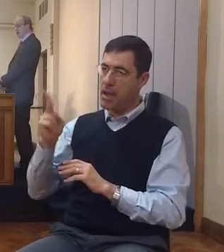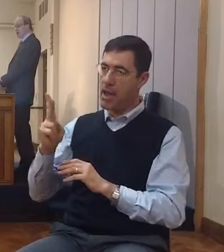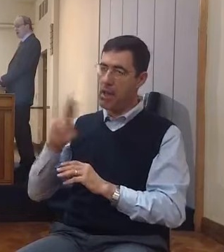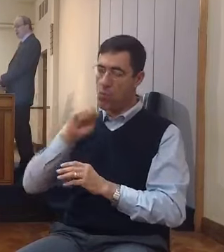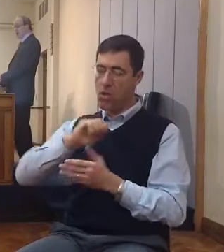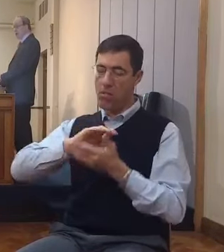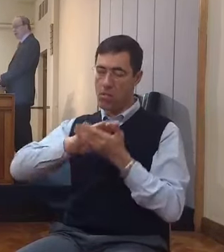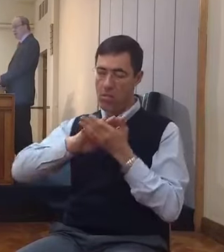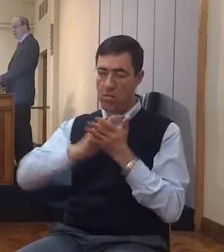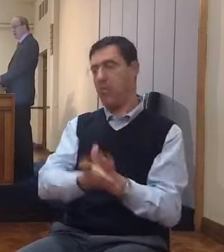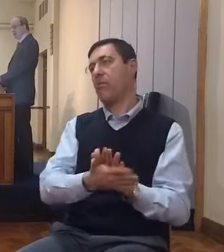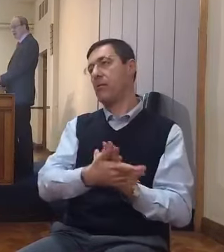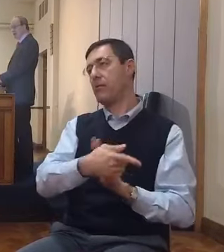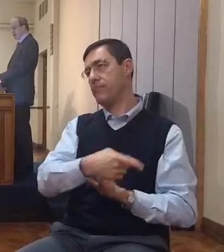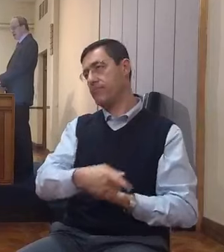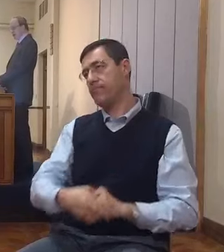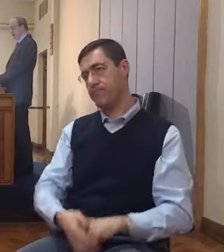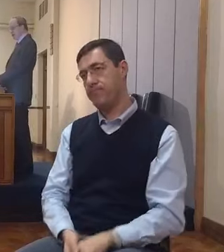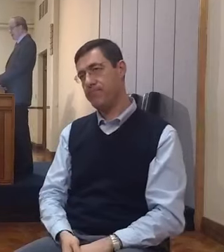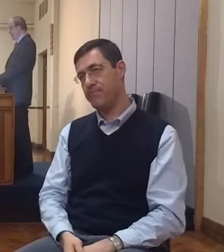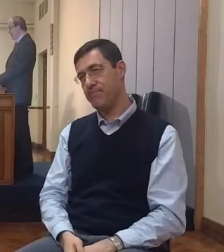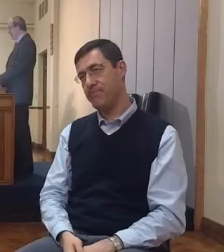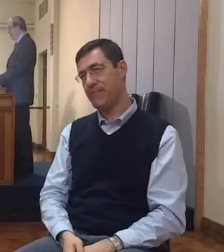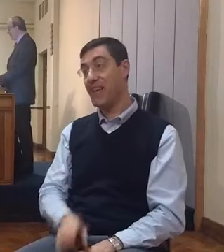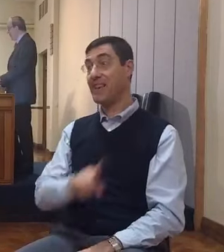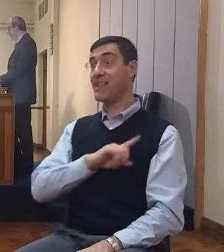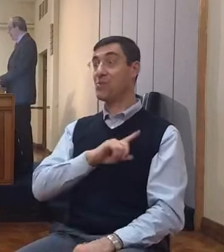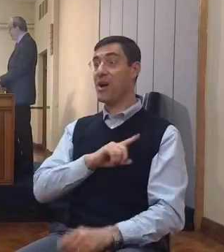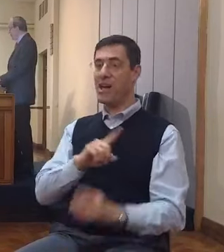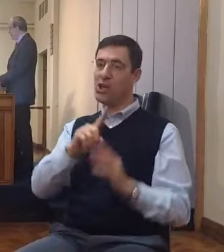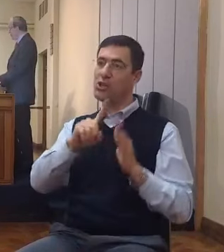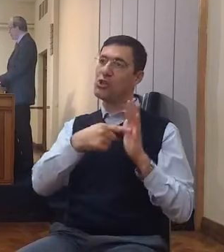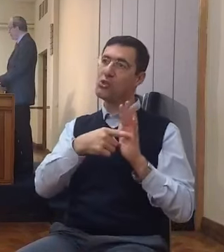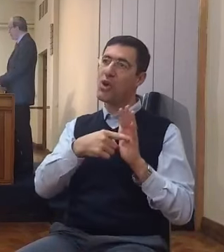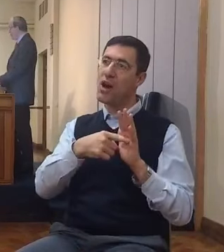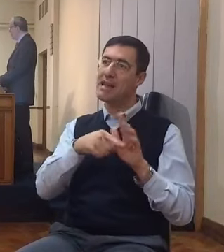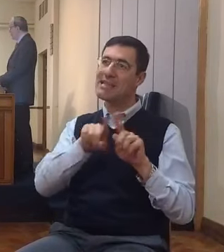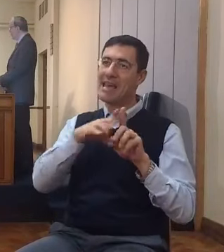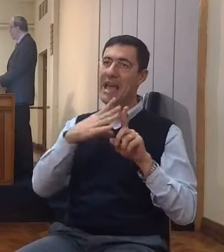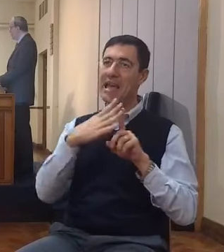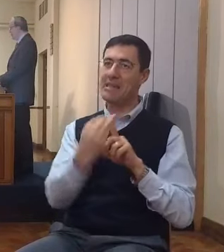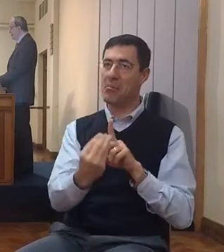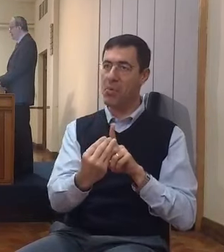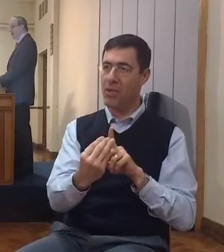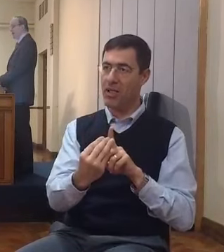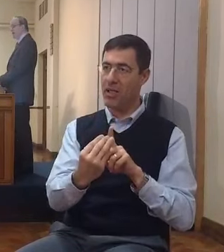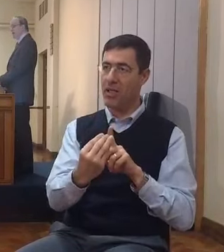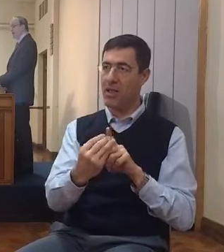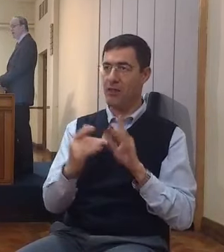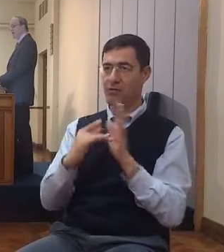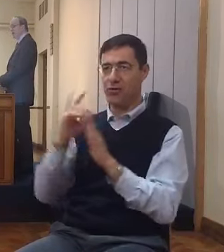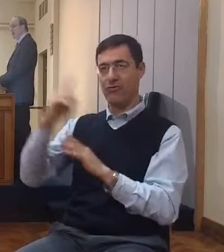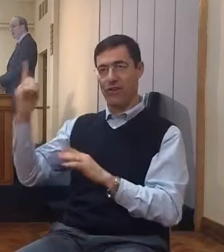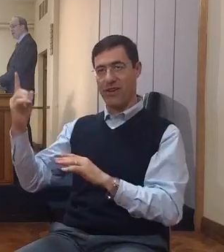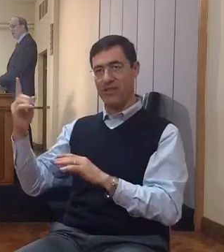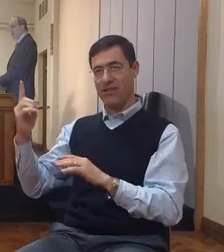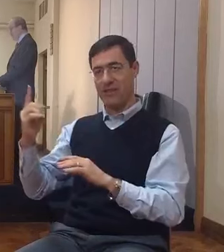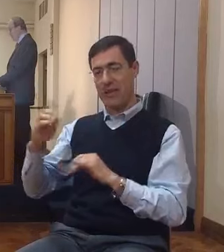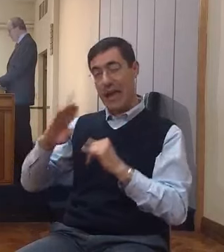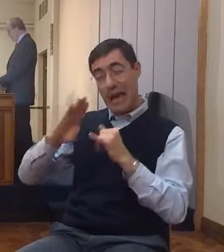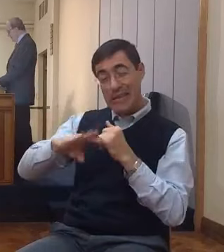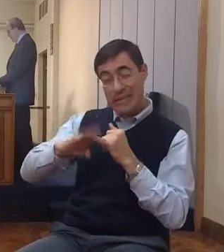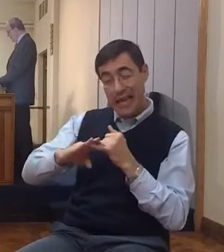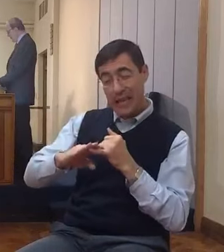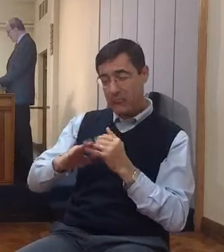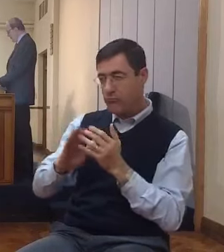Joshua as a type. His last task is to destroy the Anakim.